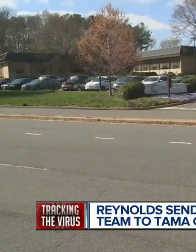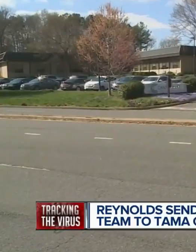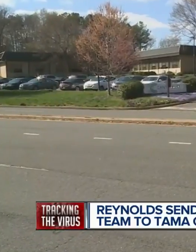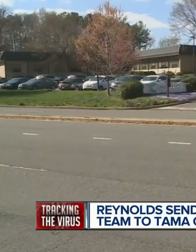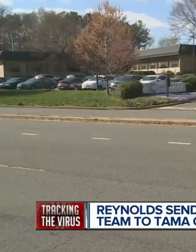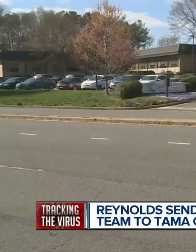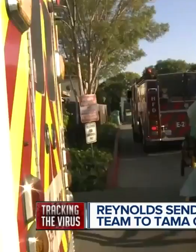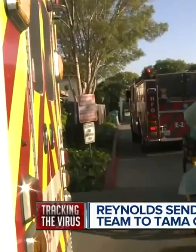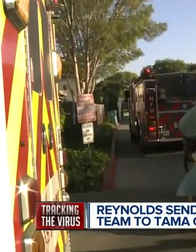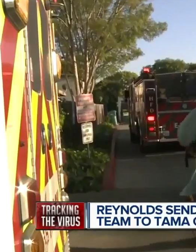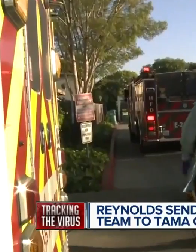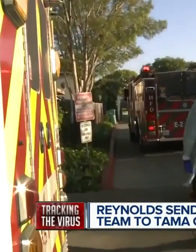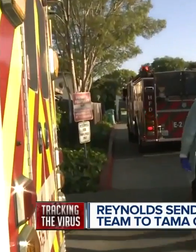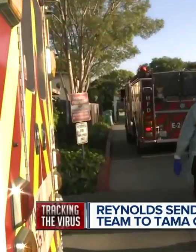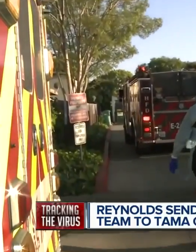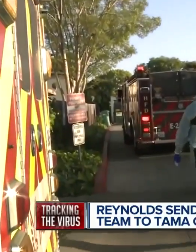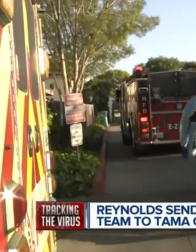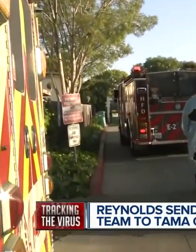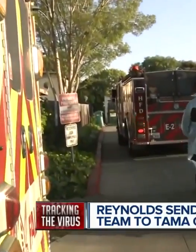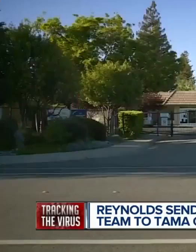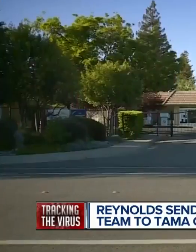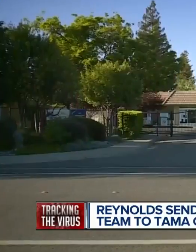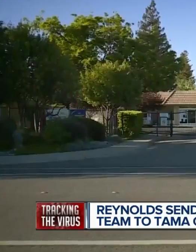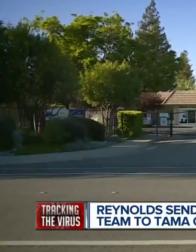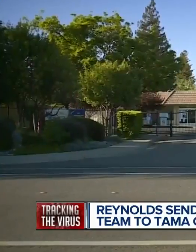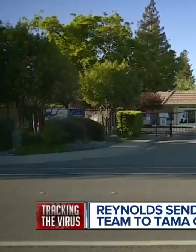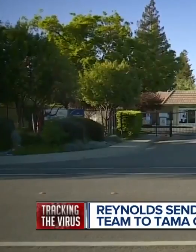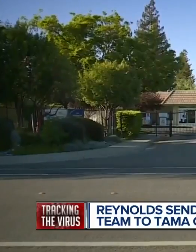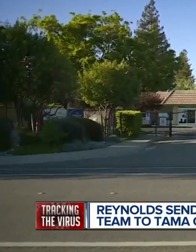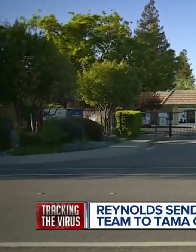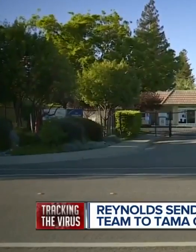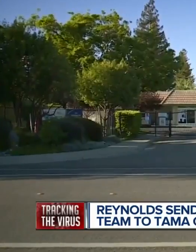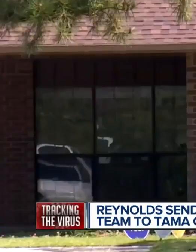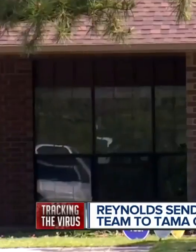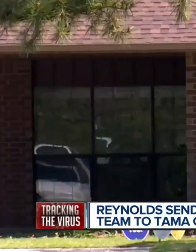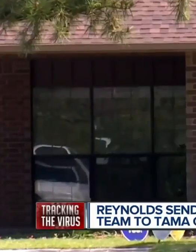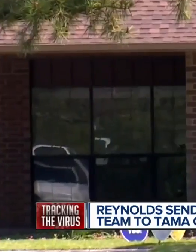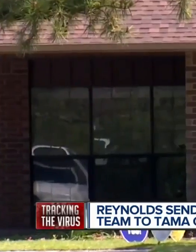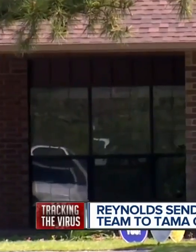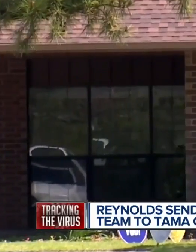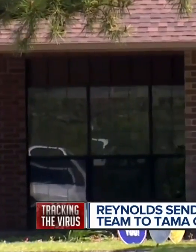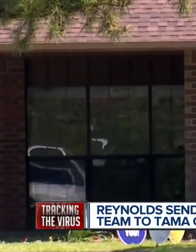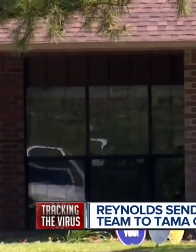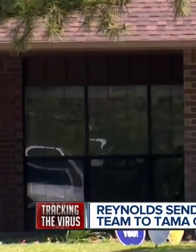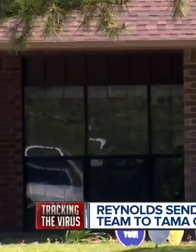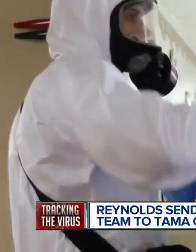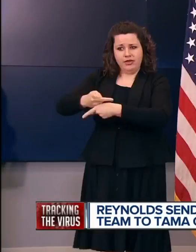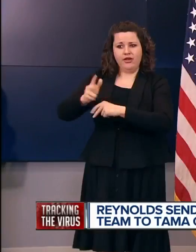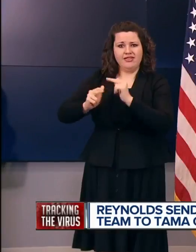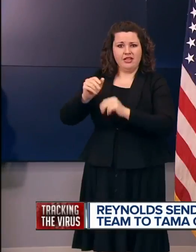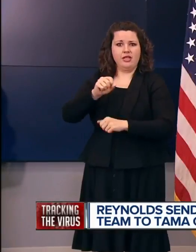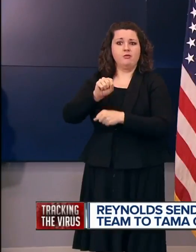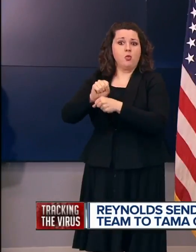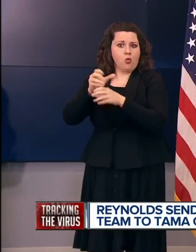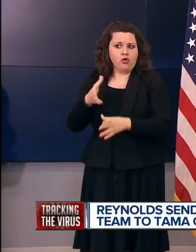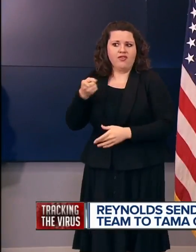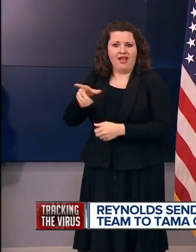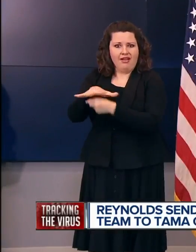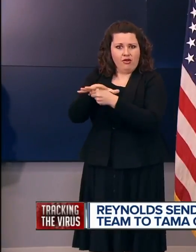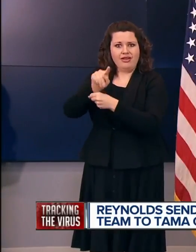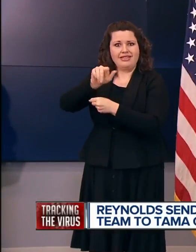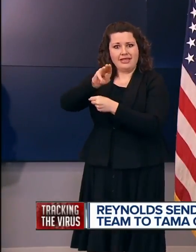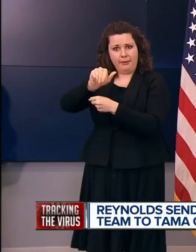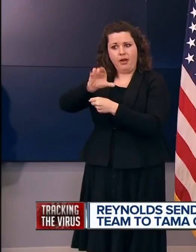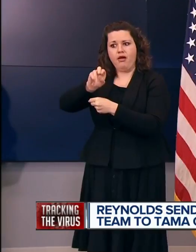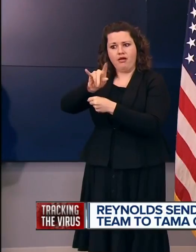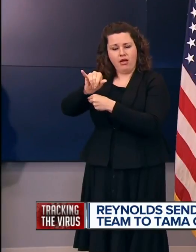care facility workers will be tested. Reynolds anticipates testing 200 healthcare workers there. We do have